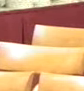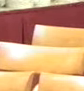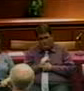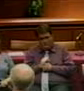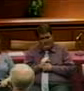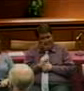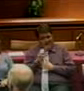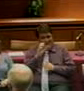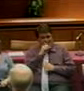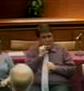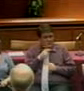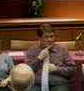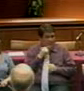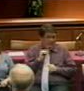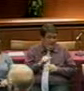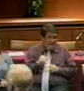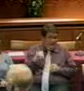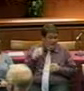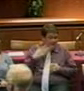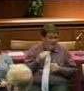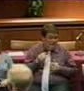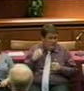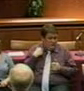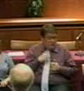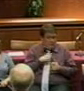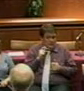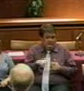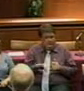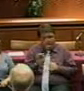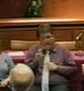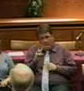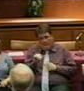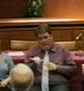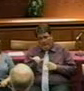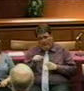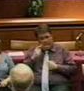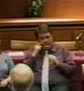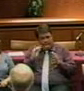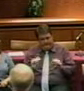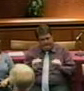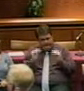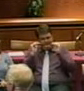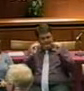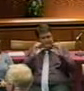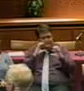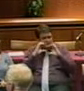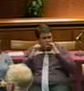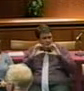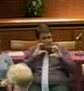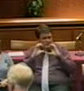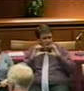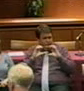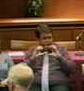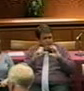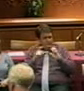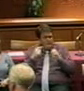way. And we have to find a way for advanced communication. There needs to be